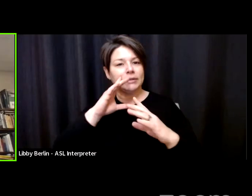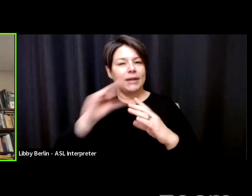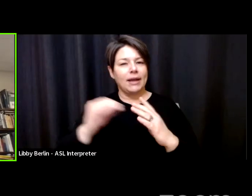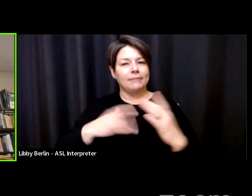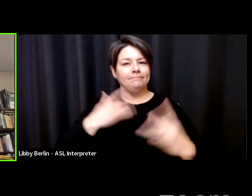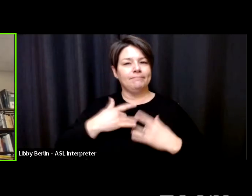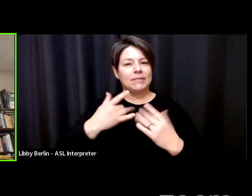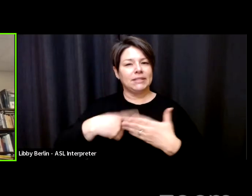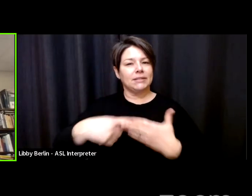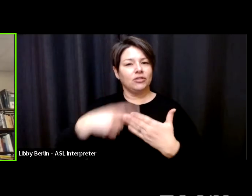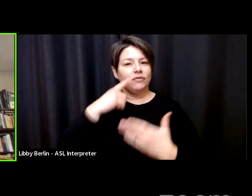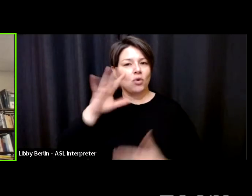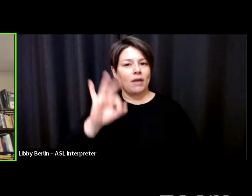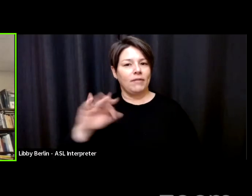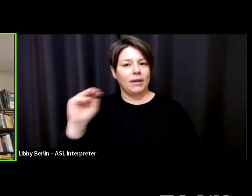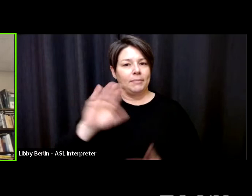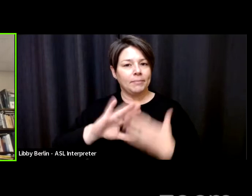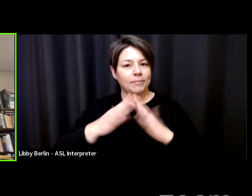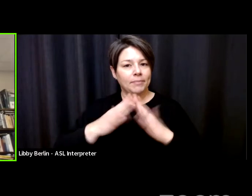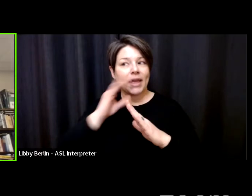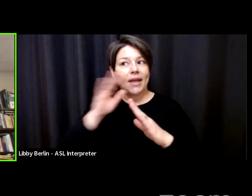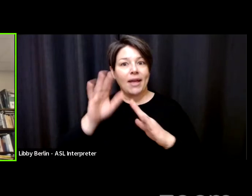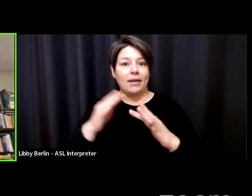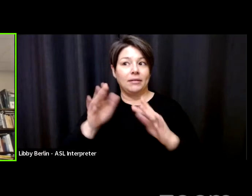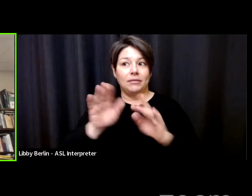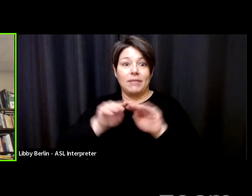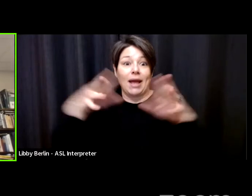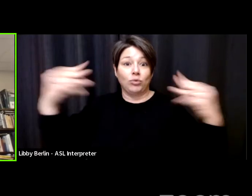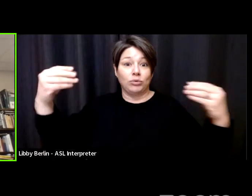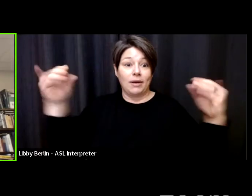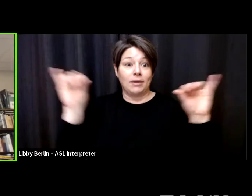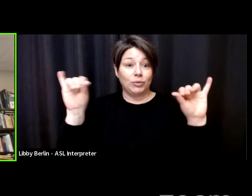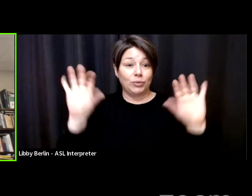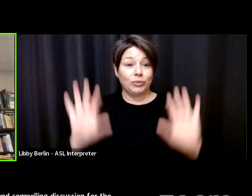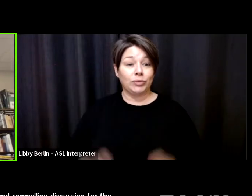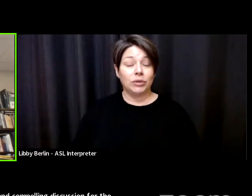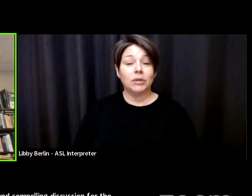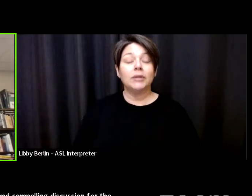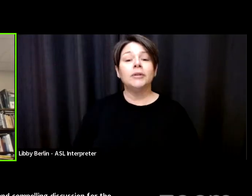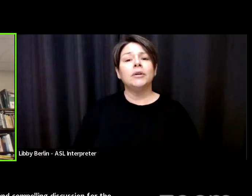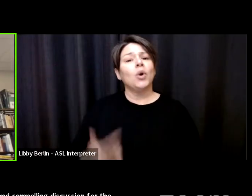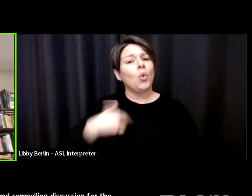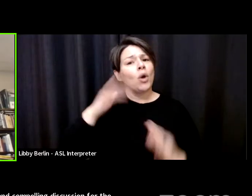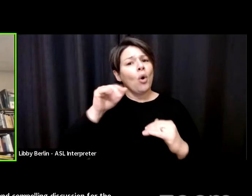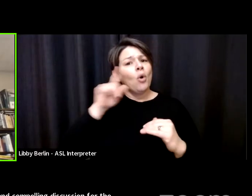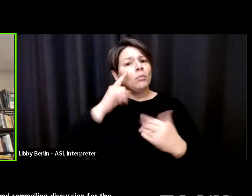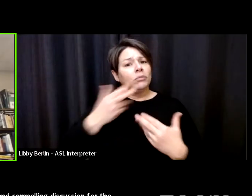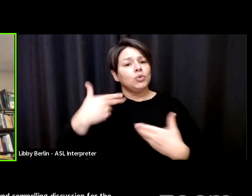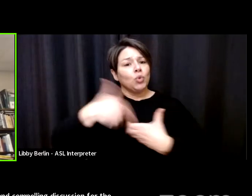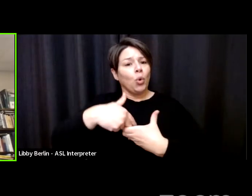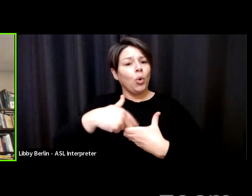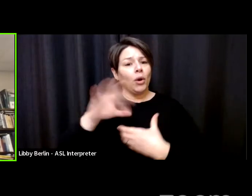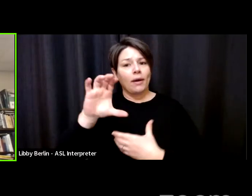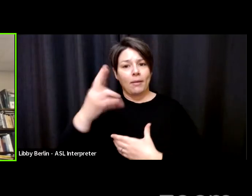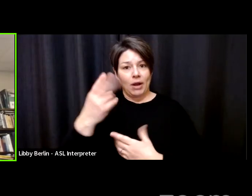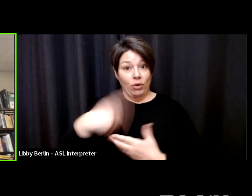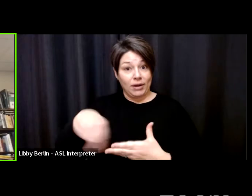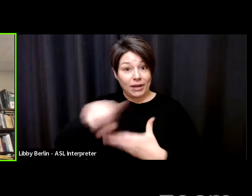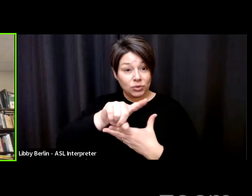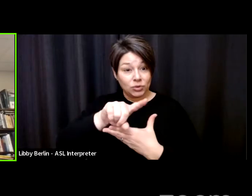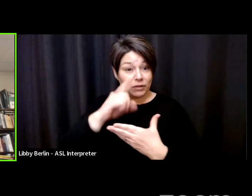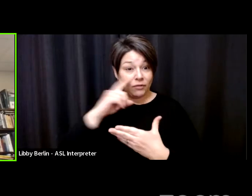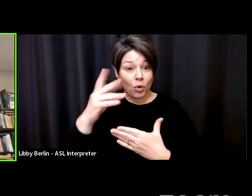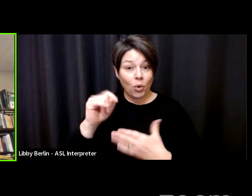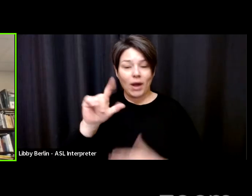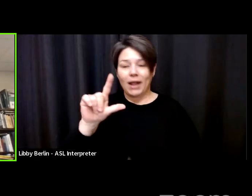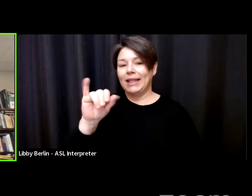discussion for the F&M community and beyond. We hope you'll join us during Common Hour next week for